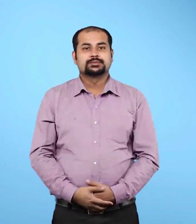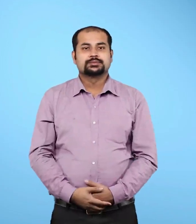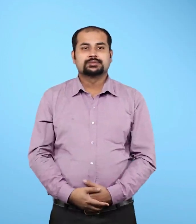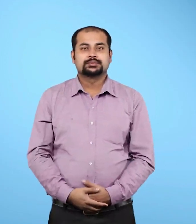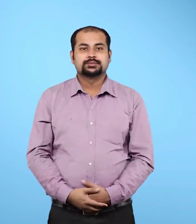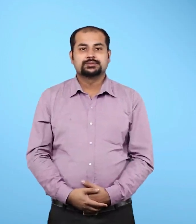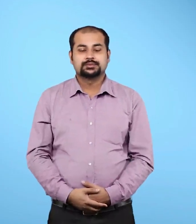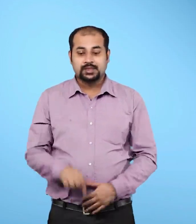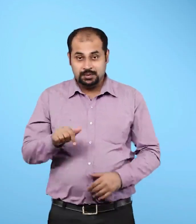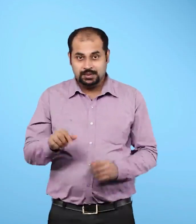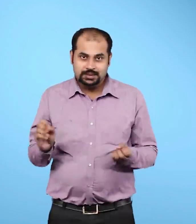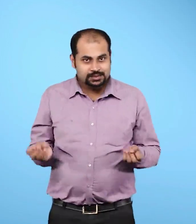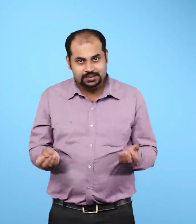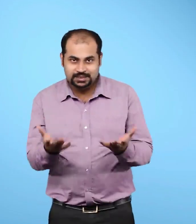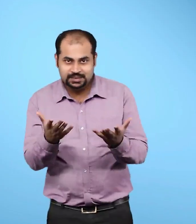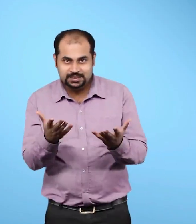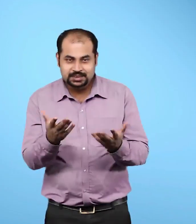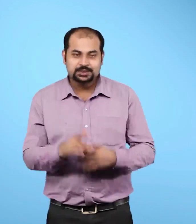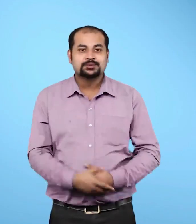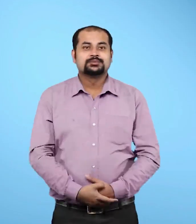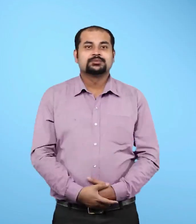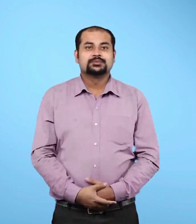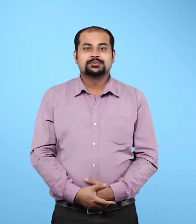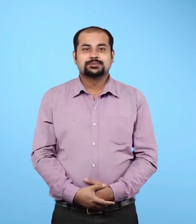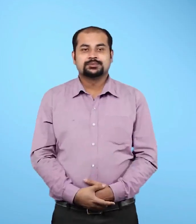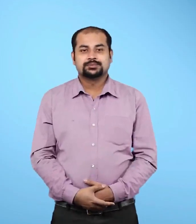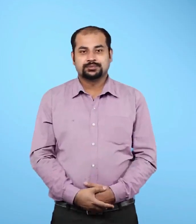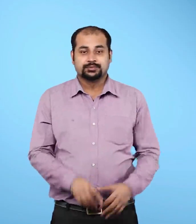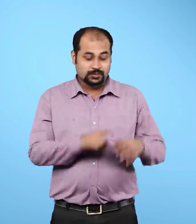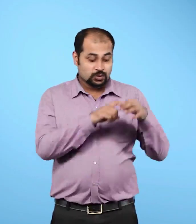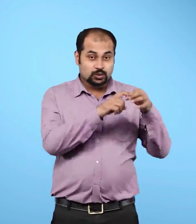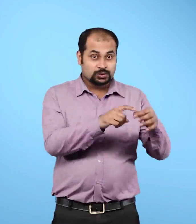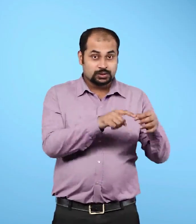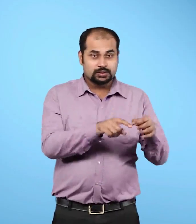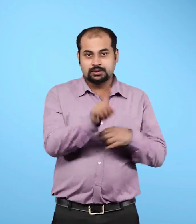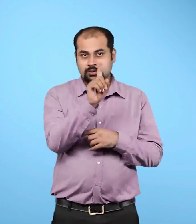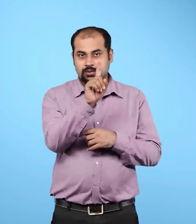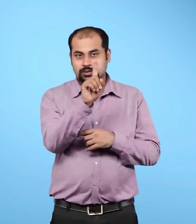Let's begin reading this page from question 1. Question 1.